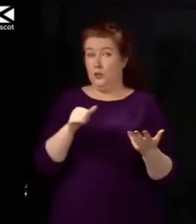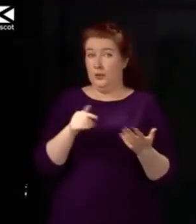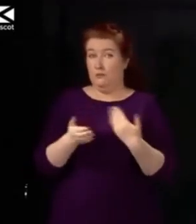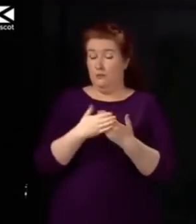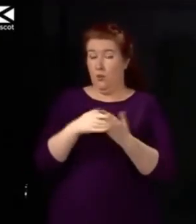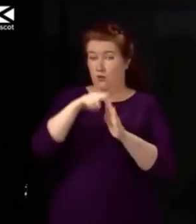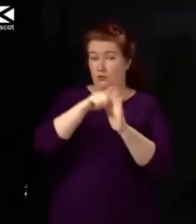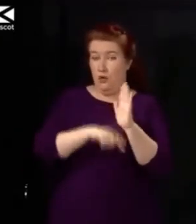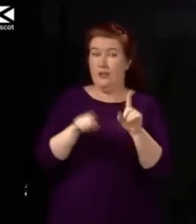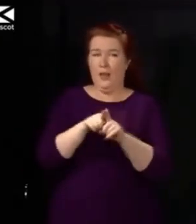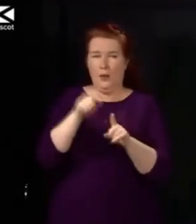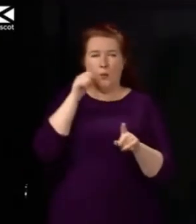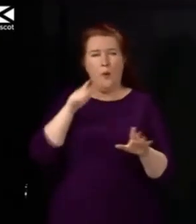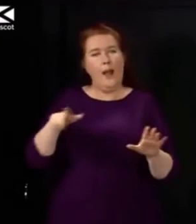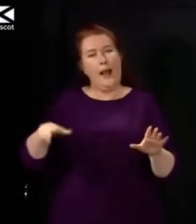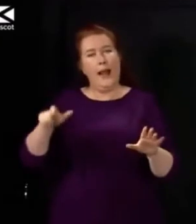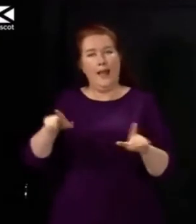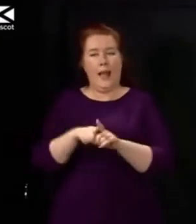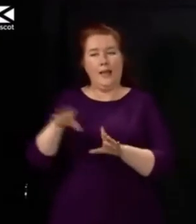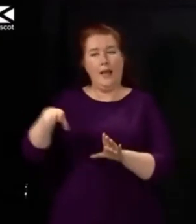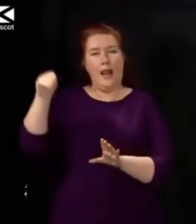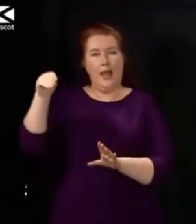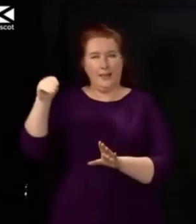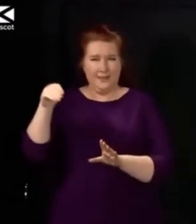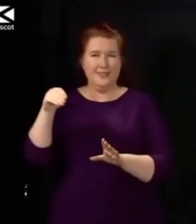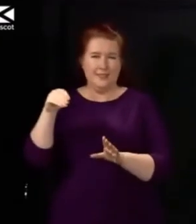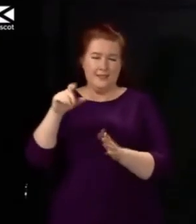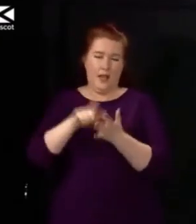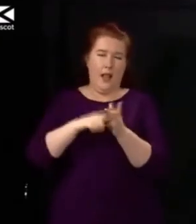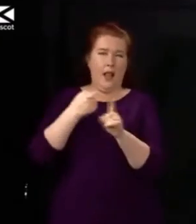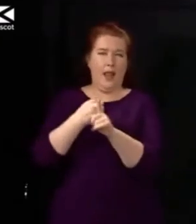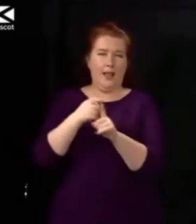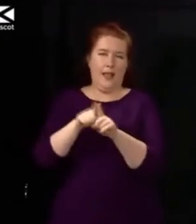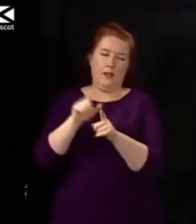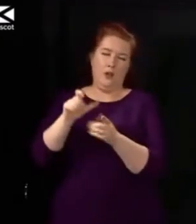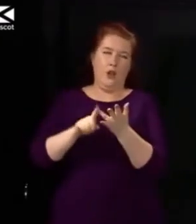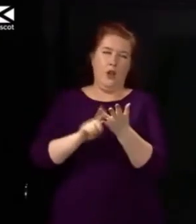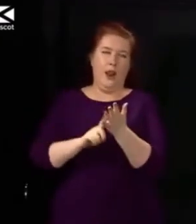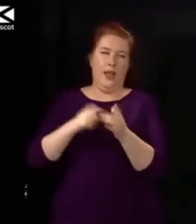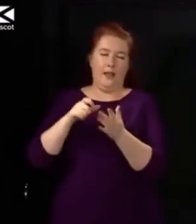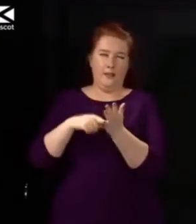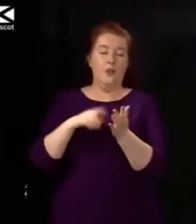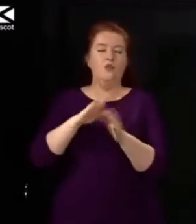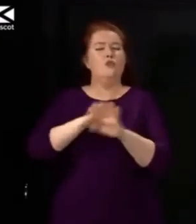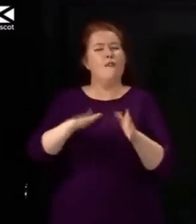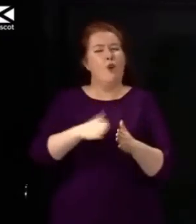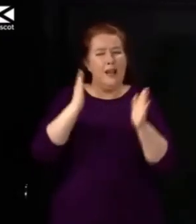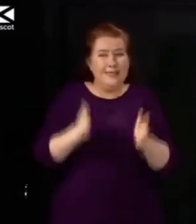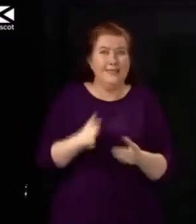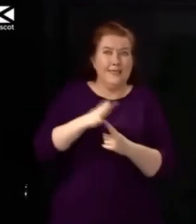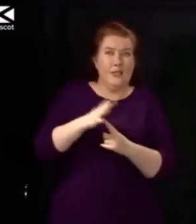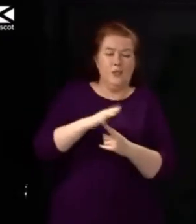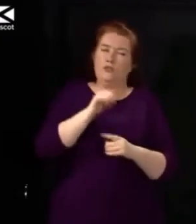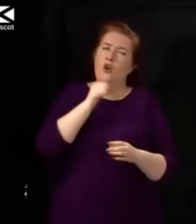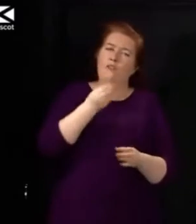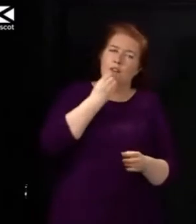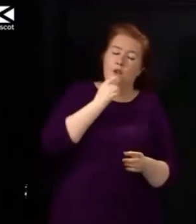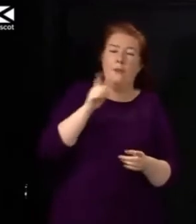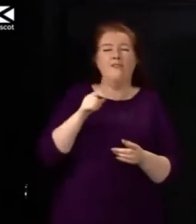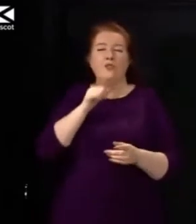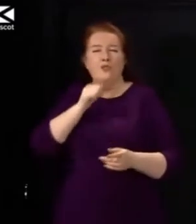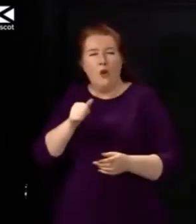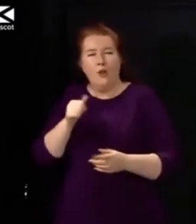restrict services like click and collect a bit more? Not suggesting that we would stop people doing that for essential services like food, but